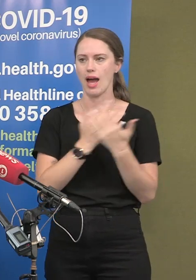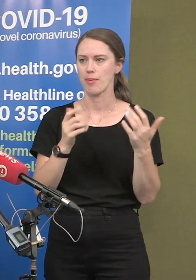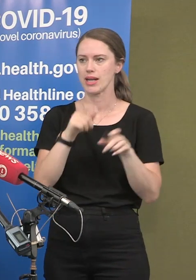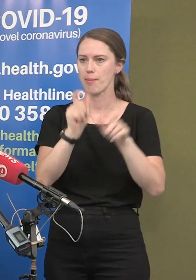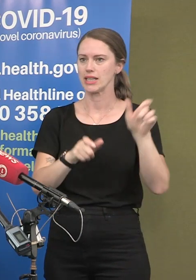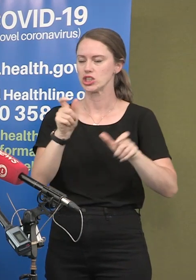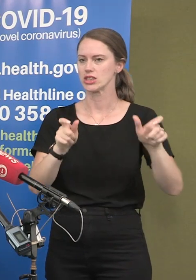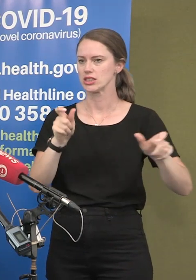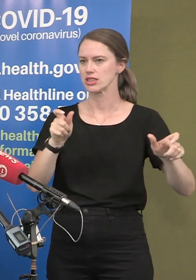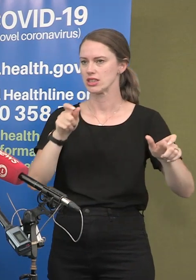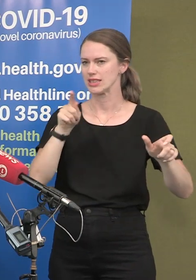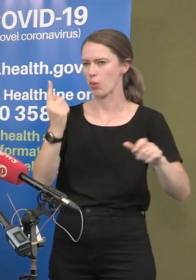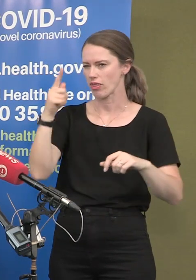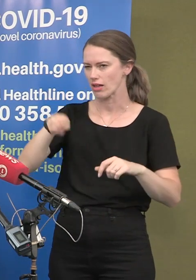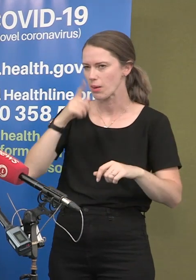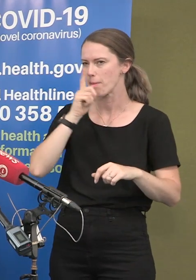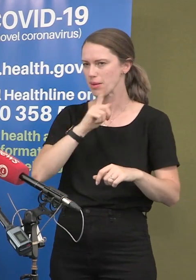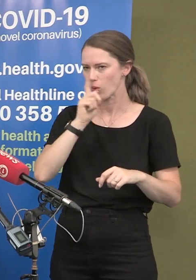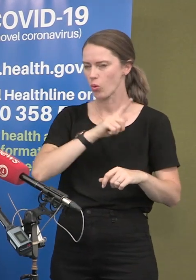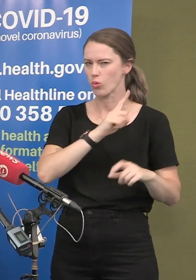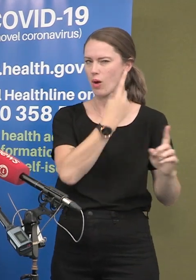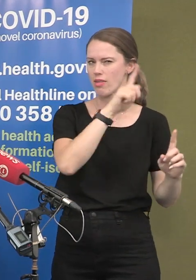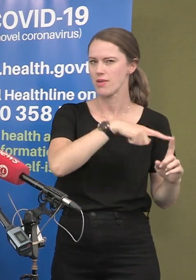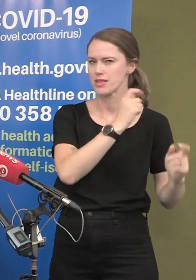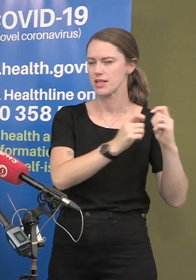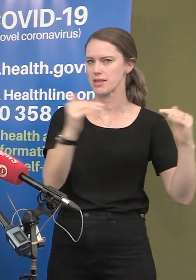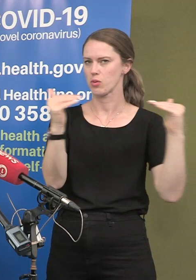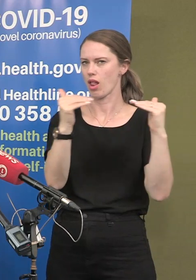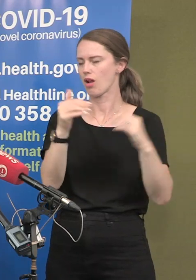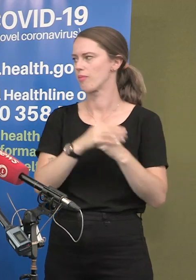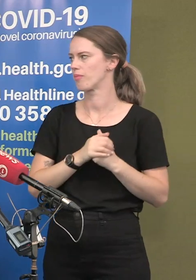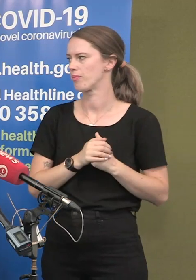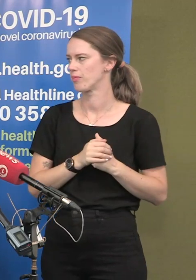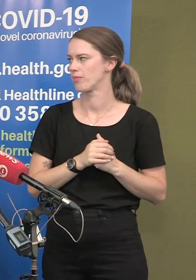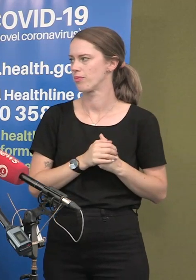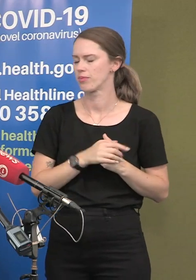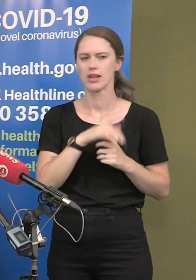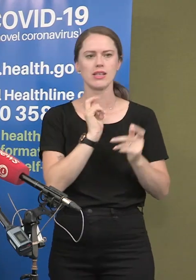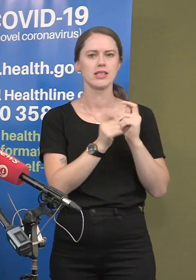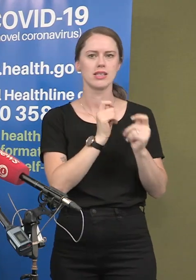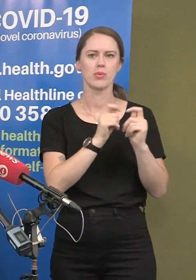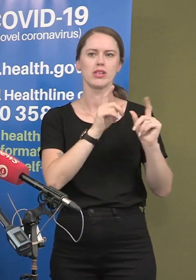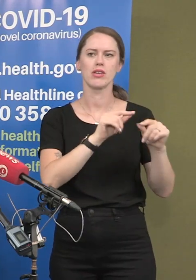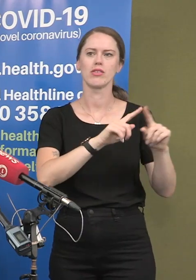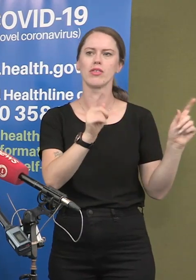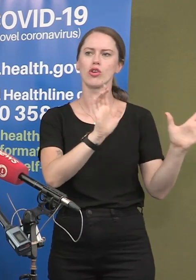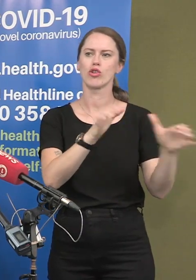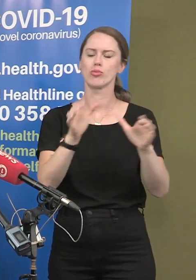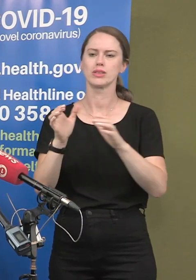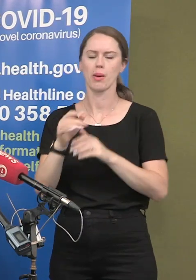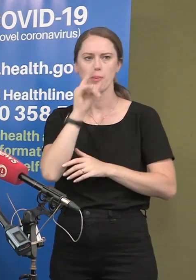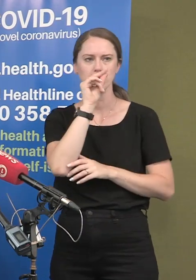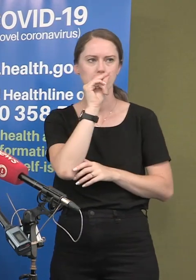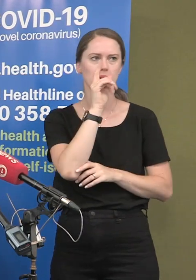patients does that equate to? Does it equate to 1,000 patients? Well, it would equate to, the testing would be done on different groups of people, so it might